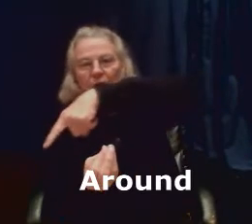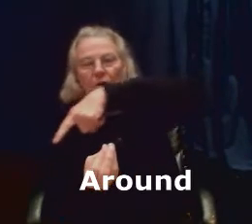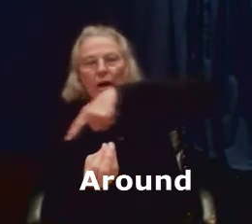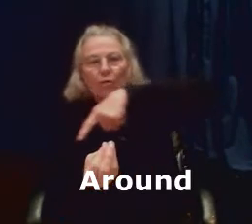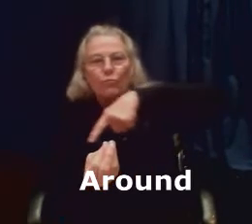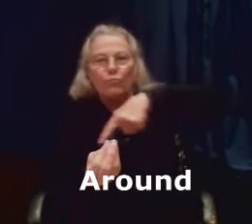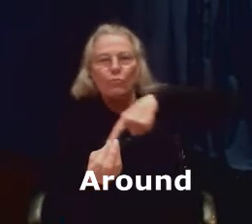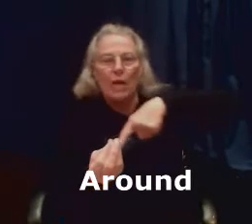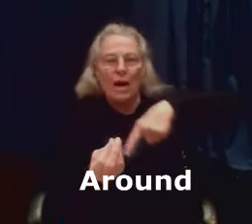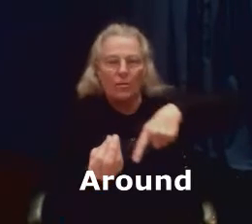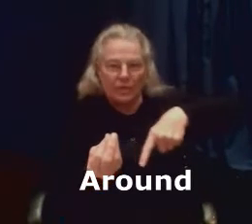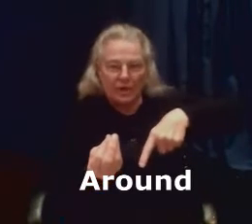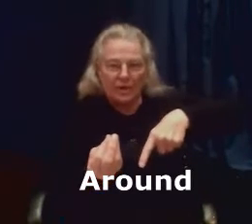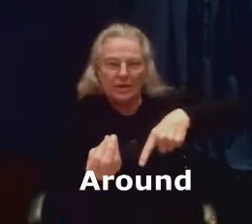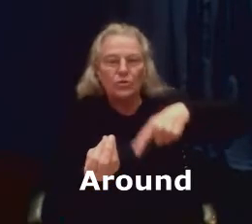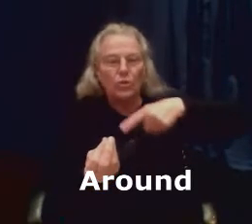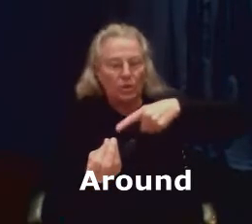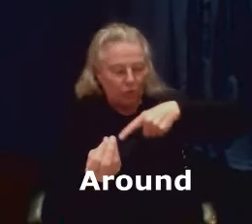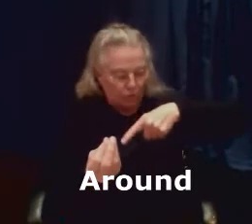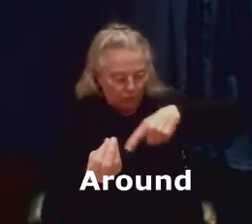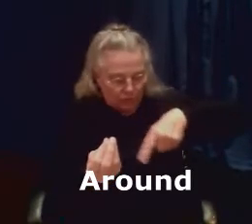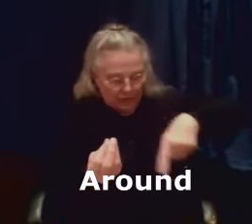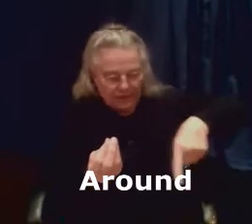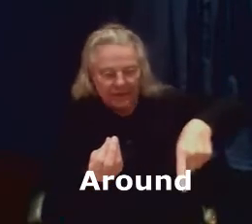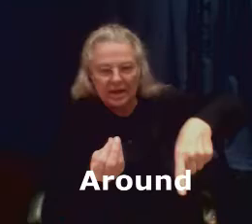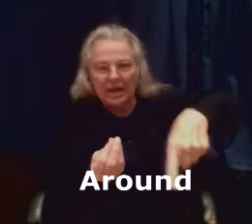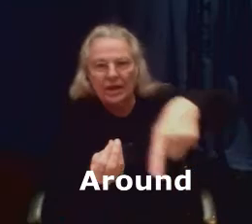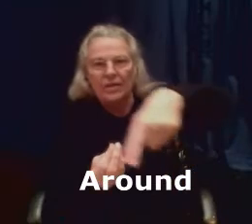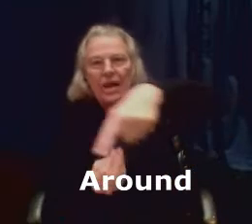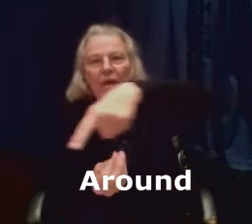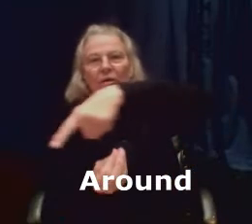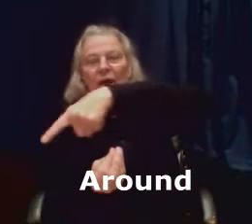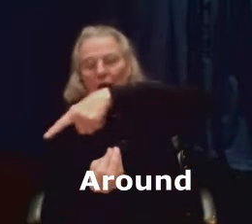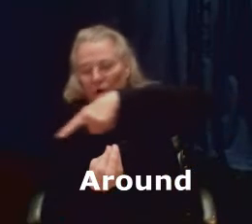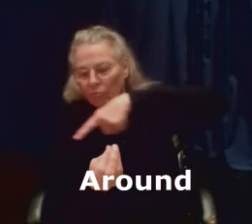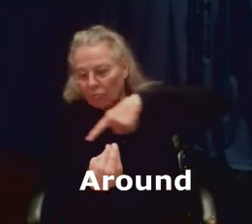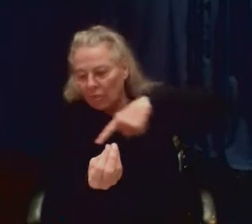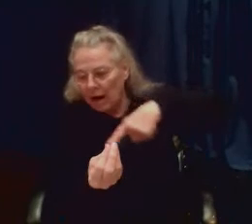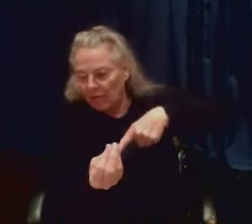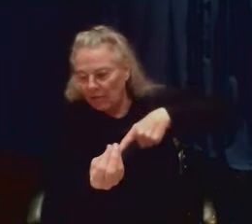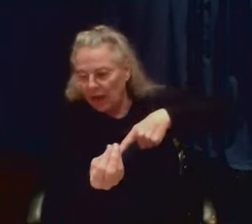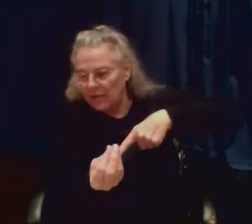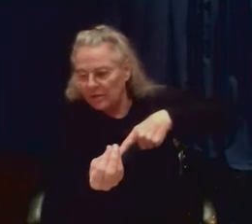finger around it. You're designating the area around that.